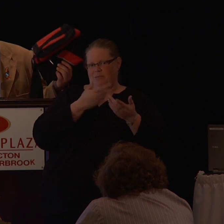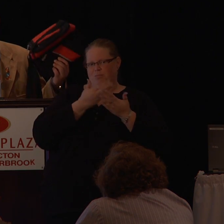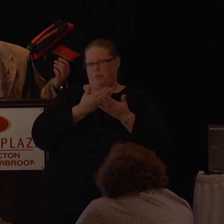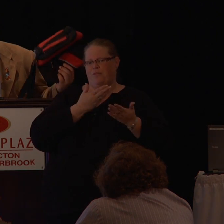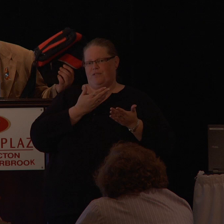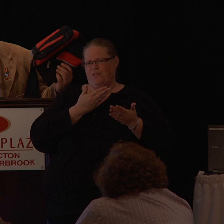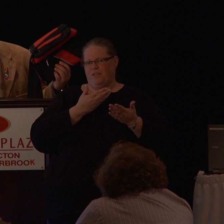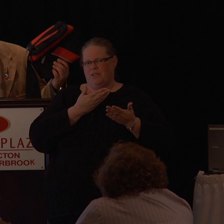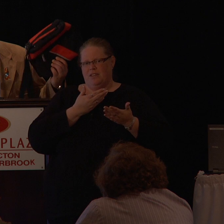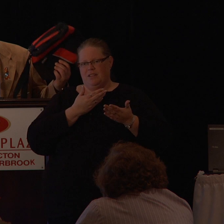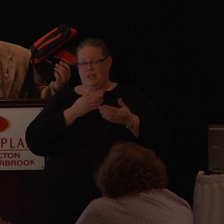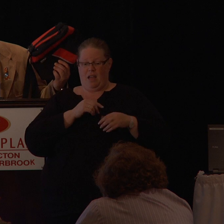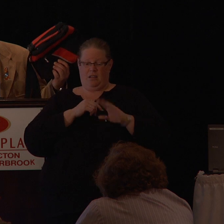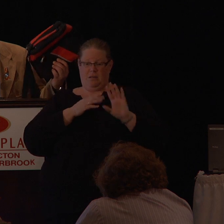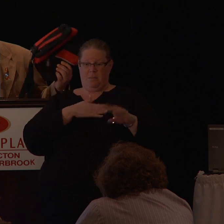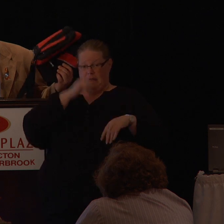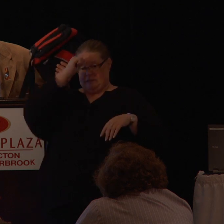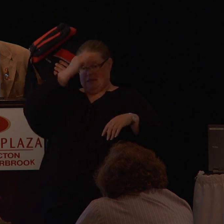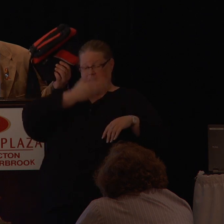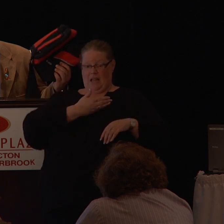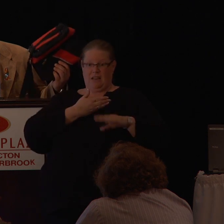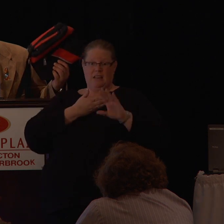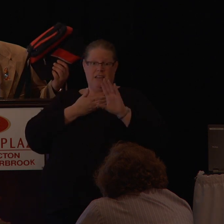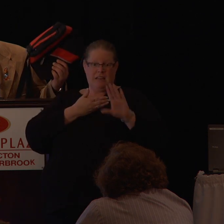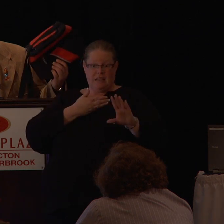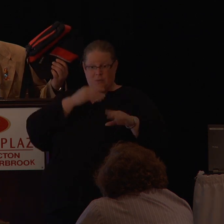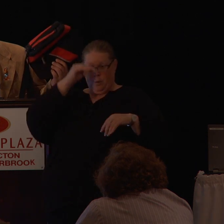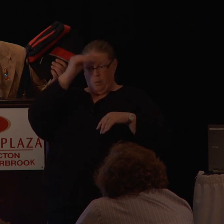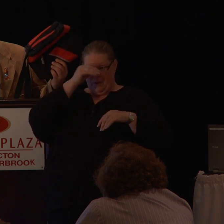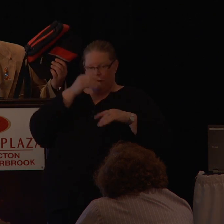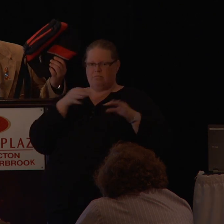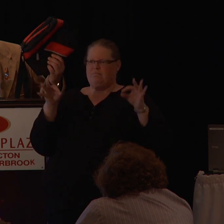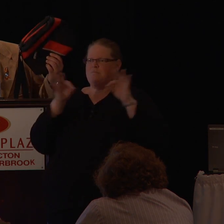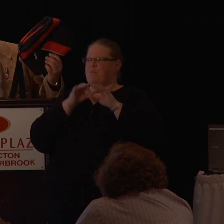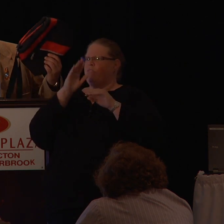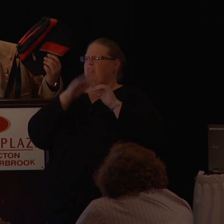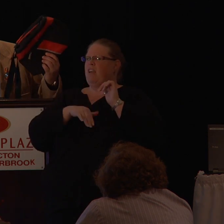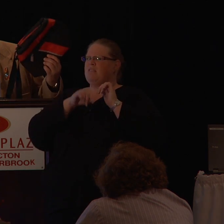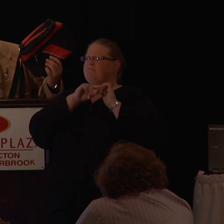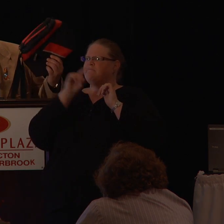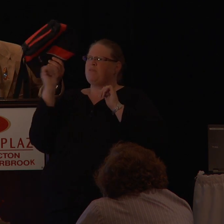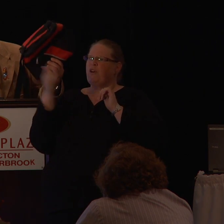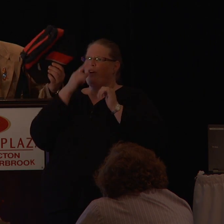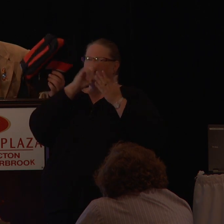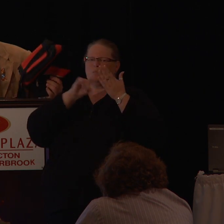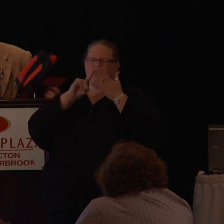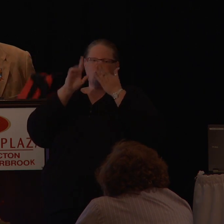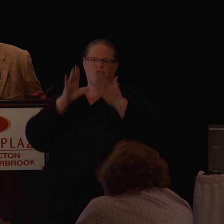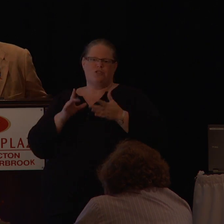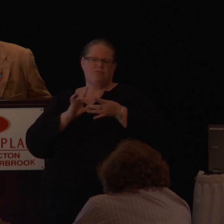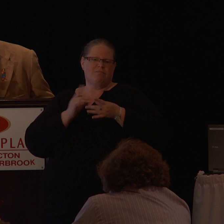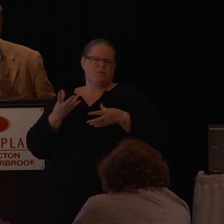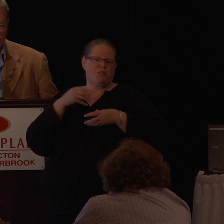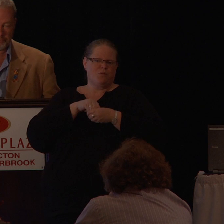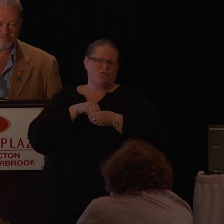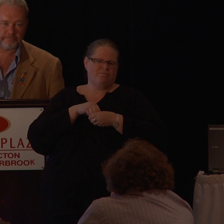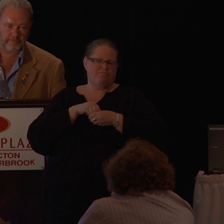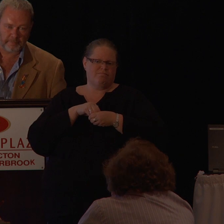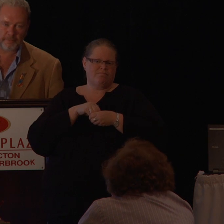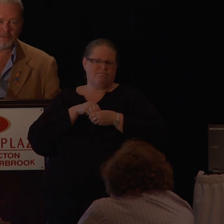me than any philosophy of full mainstream classroom inclusion. I want to thank everybody.